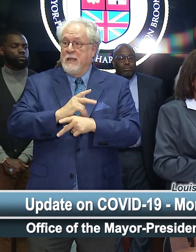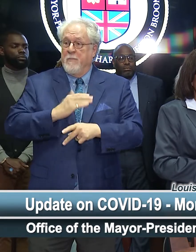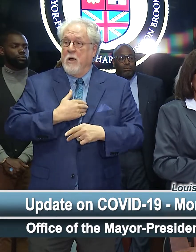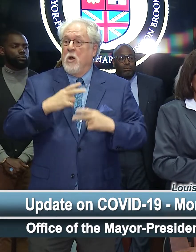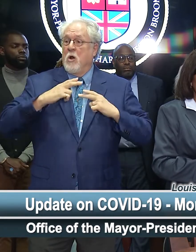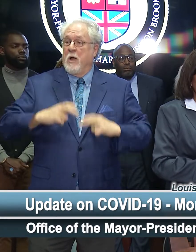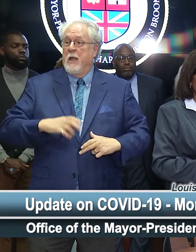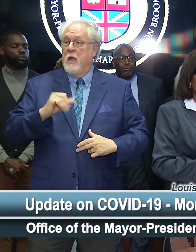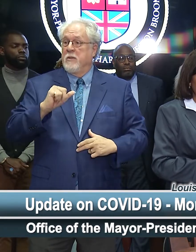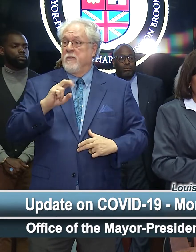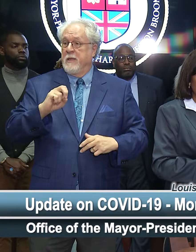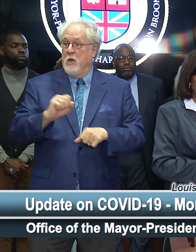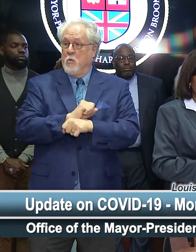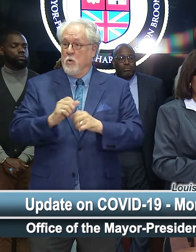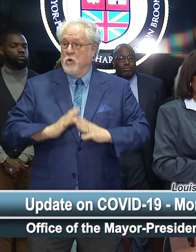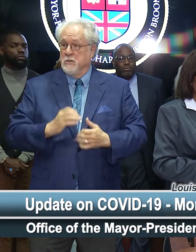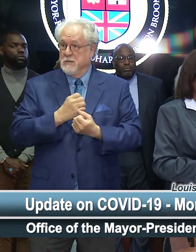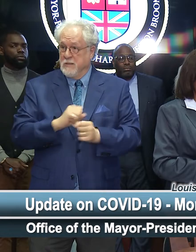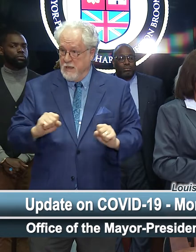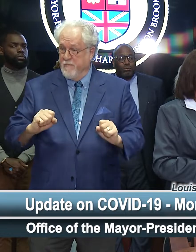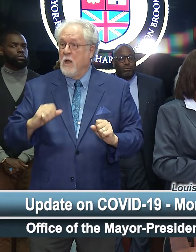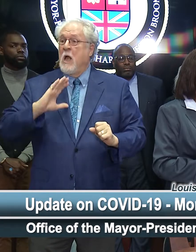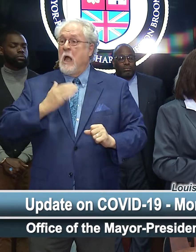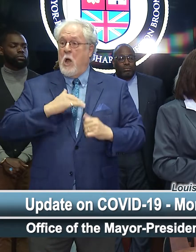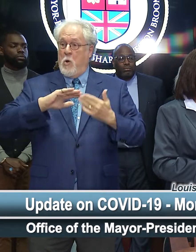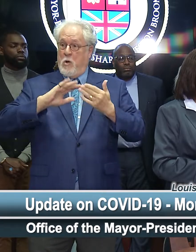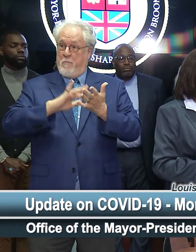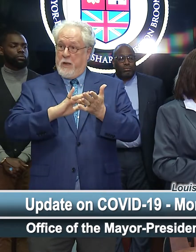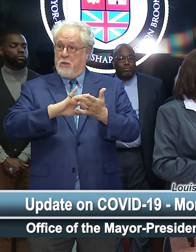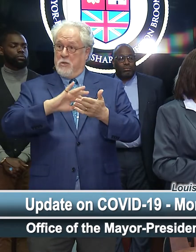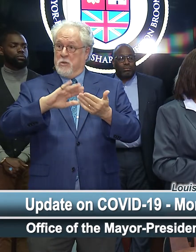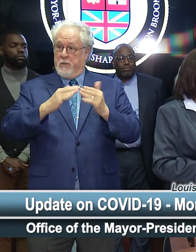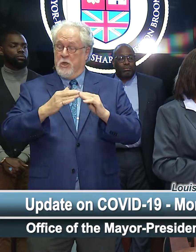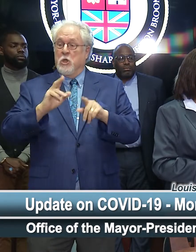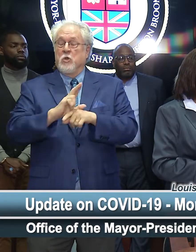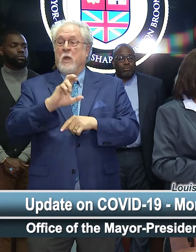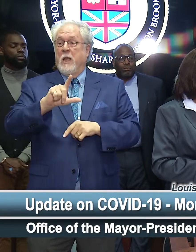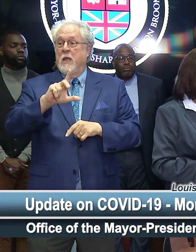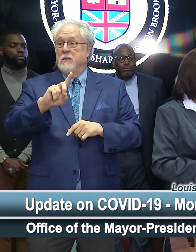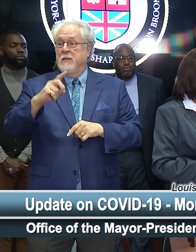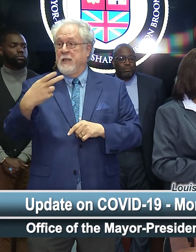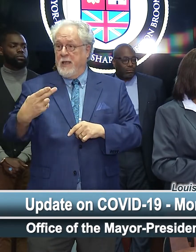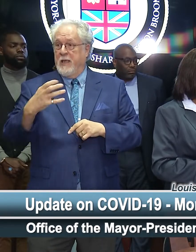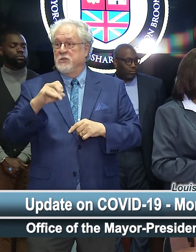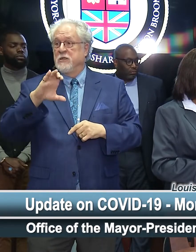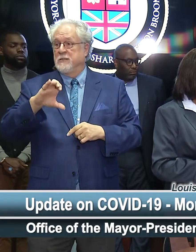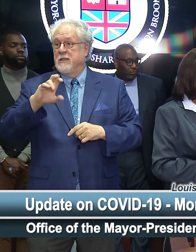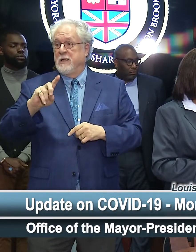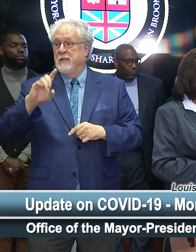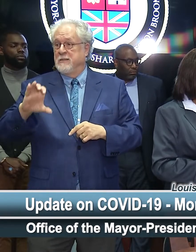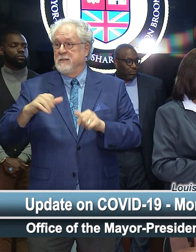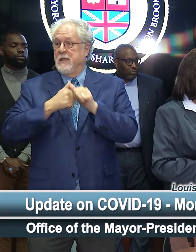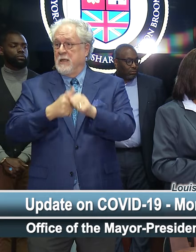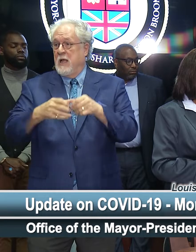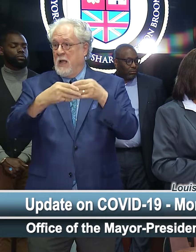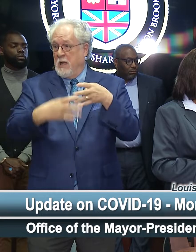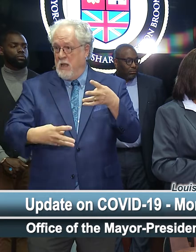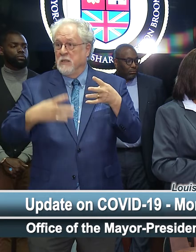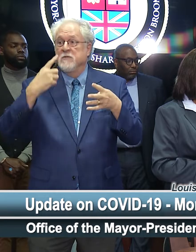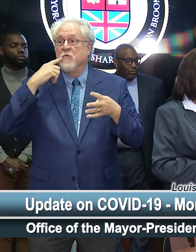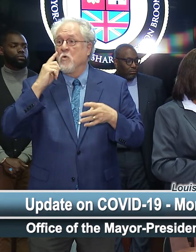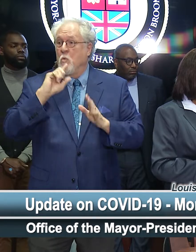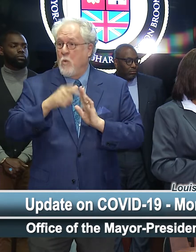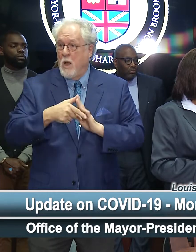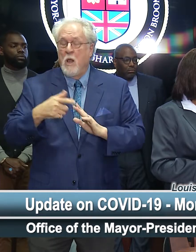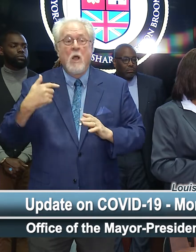safe. Our medical community has been using LDH and CDC guidelines for testing for some time now. Our concern